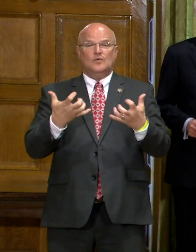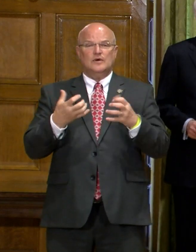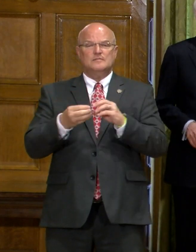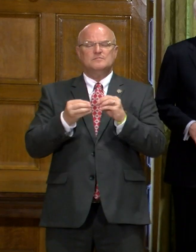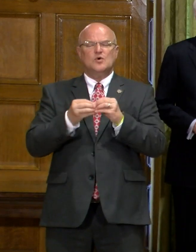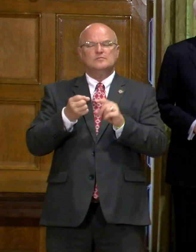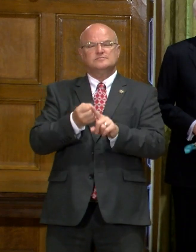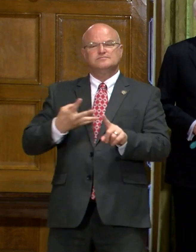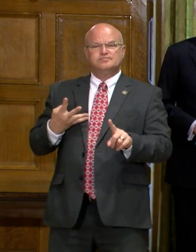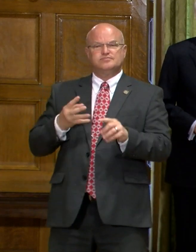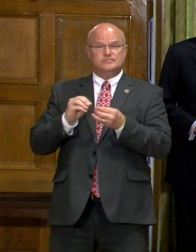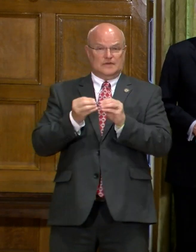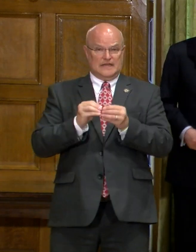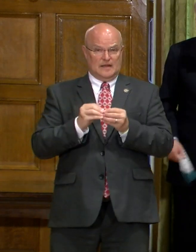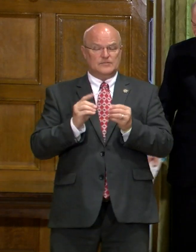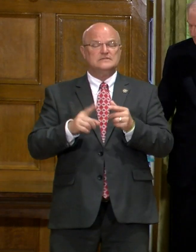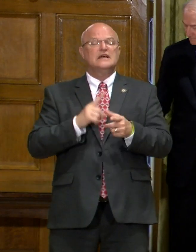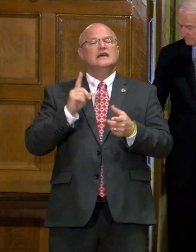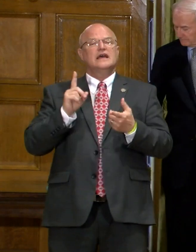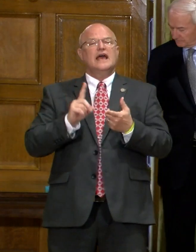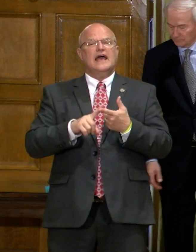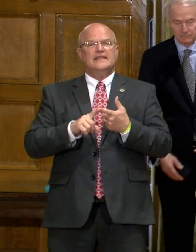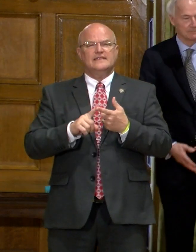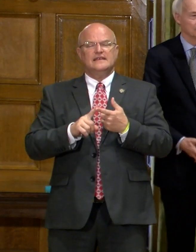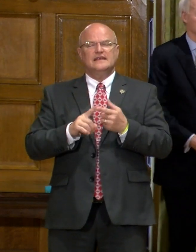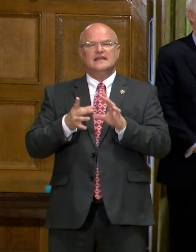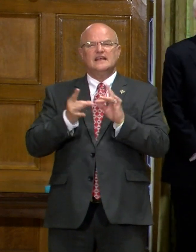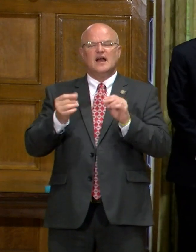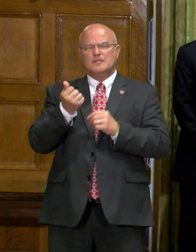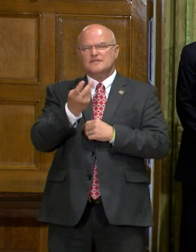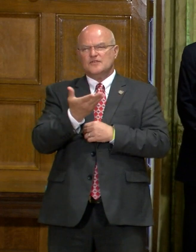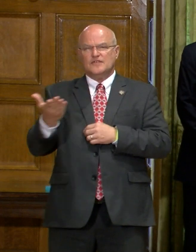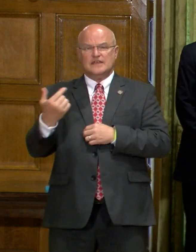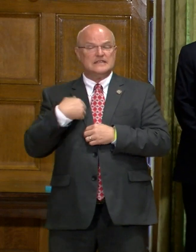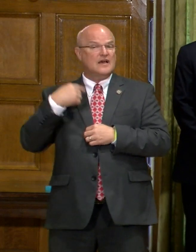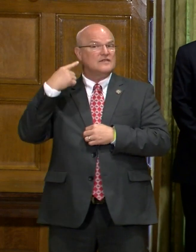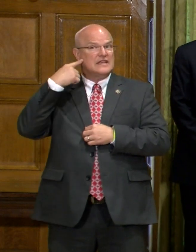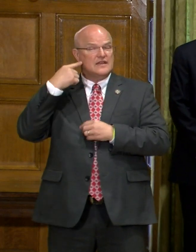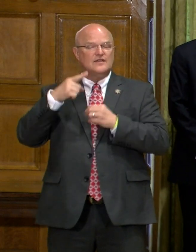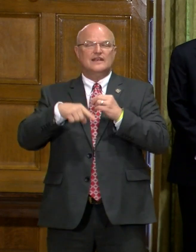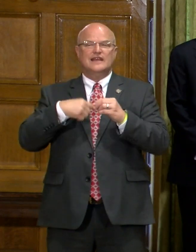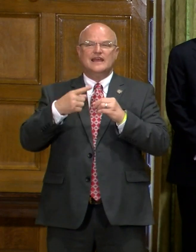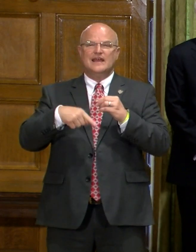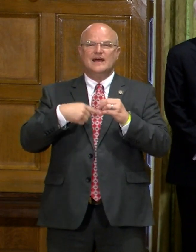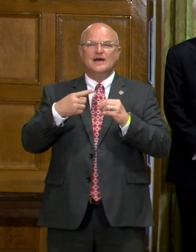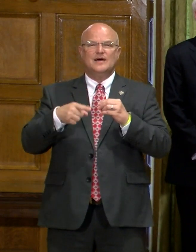few more details about our numbers and comment on a couple of things I've been hearing about.